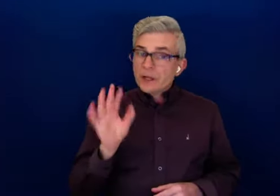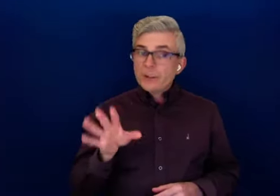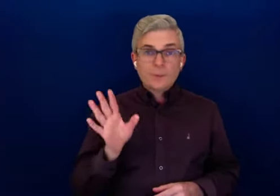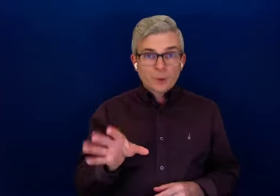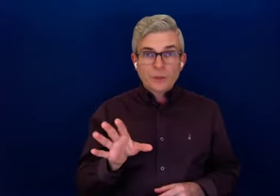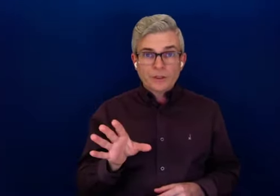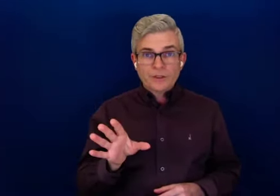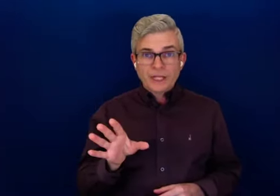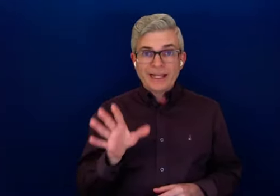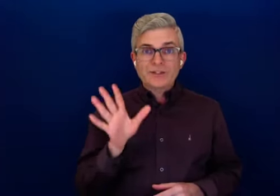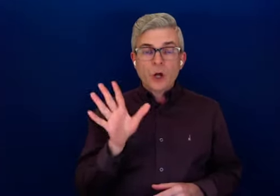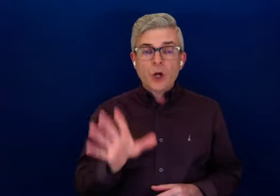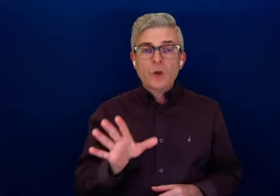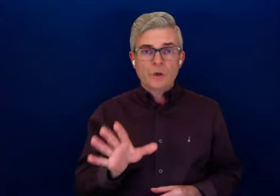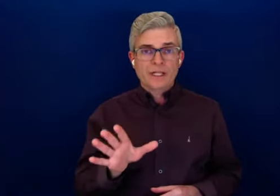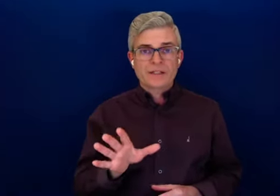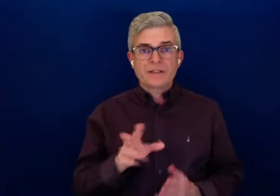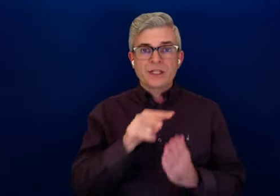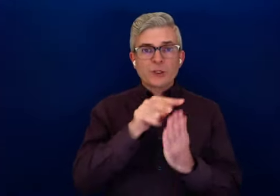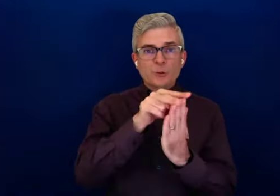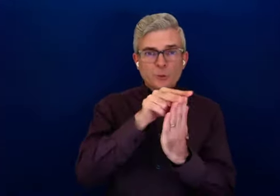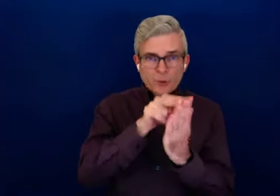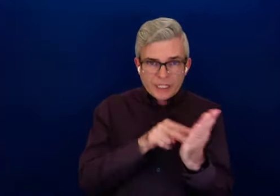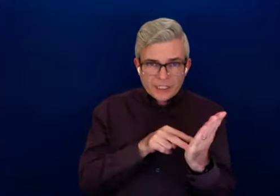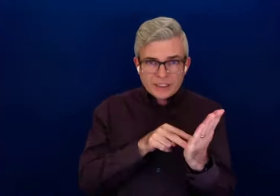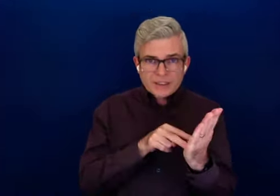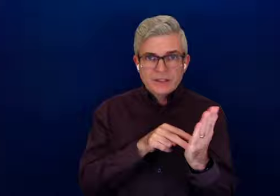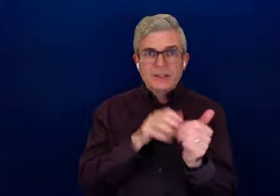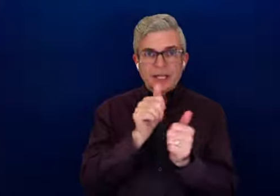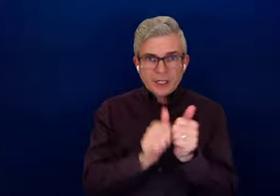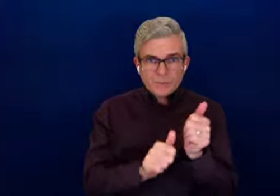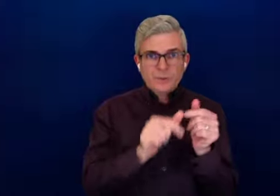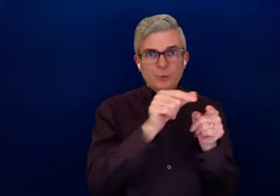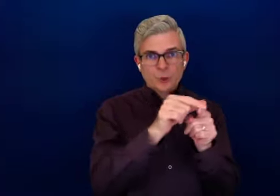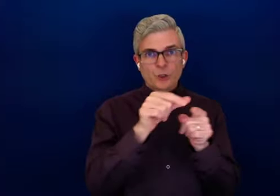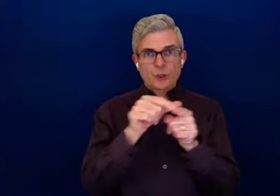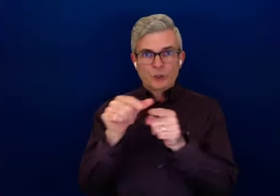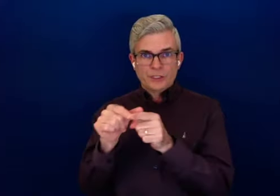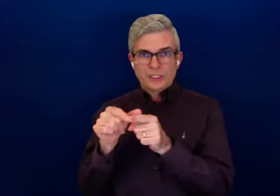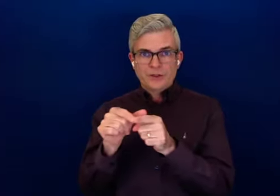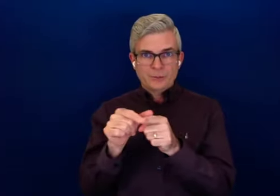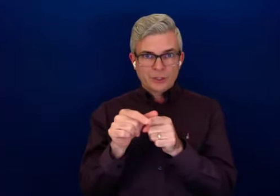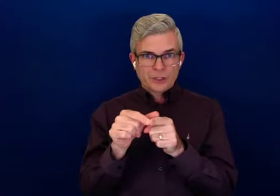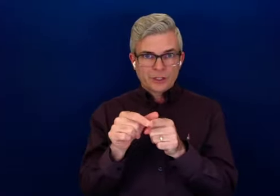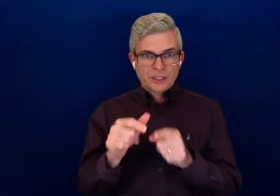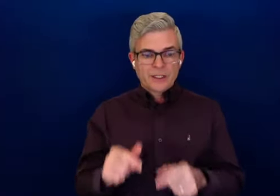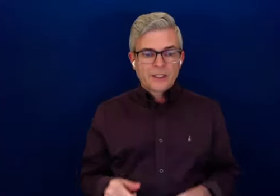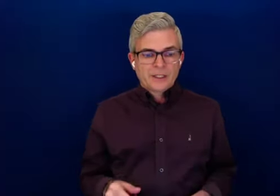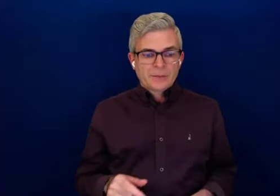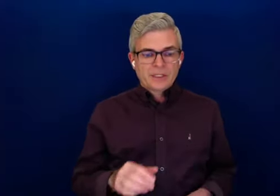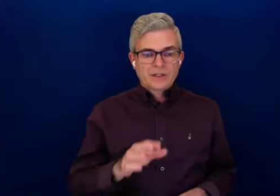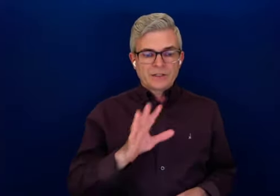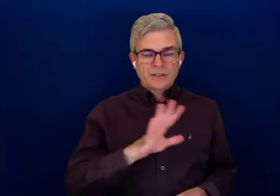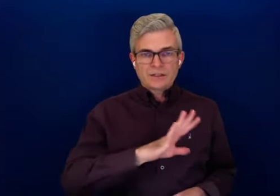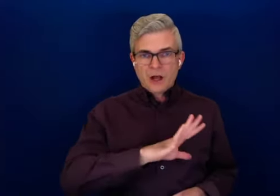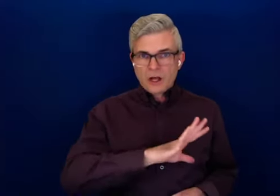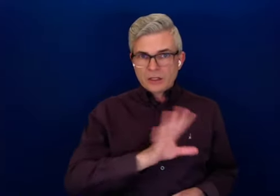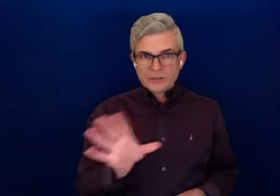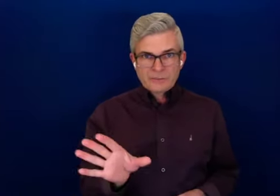Very important, as always, that you read every word in the book because it's all